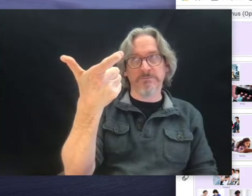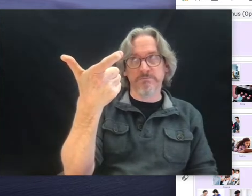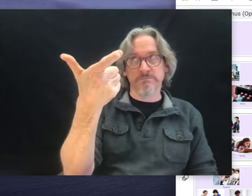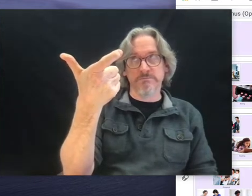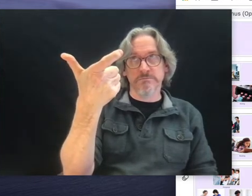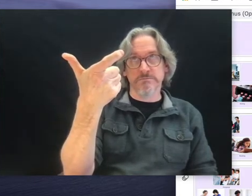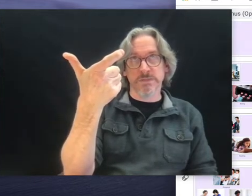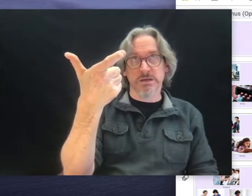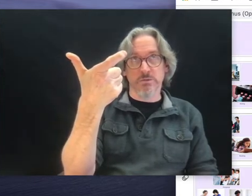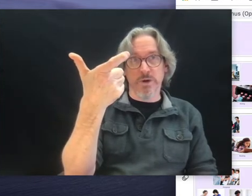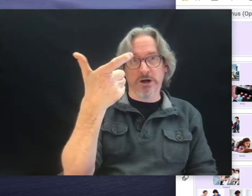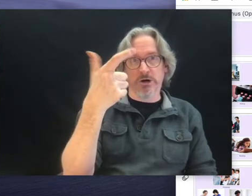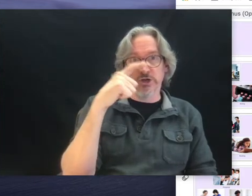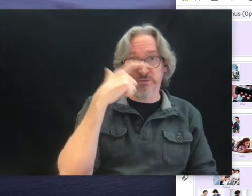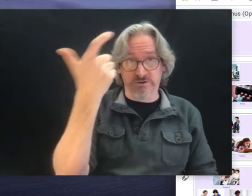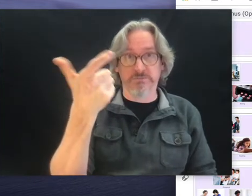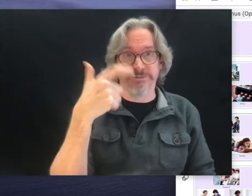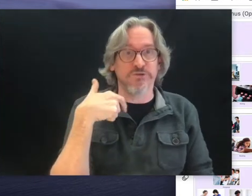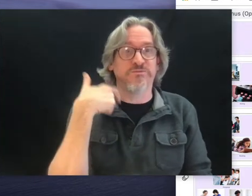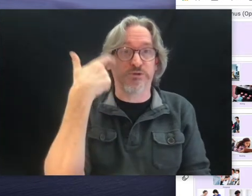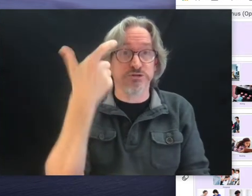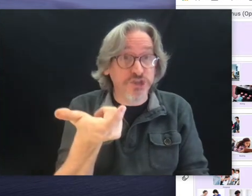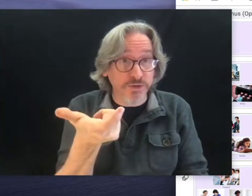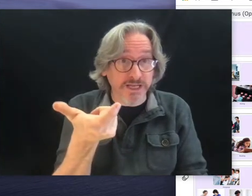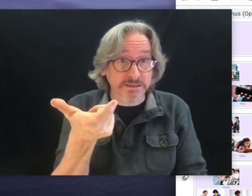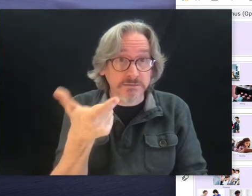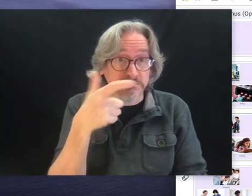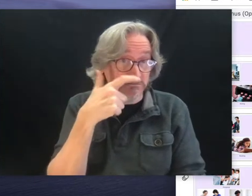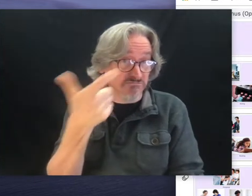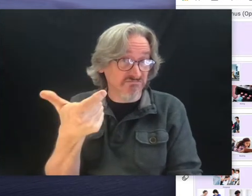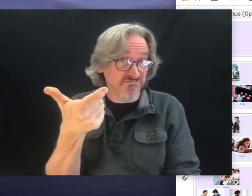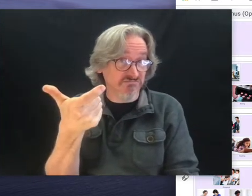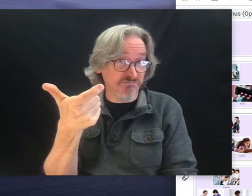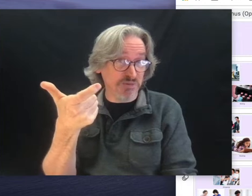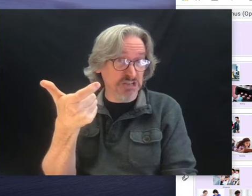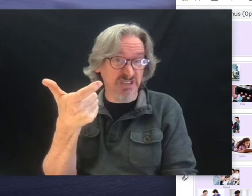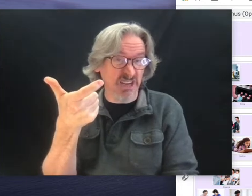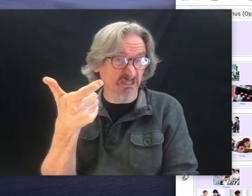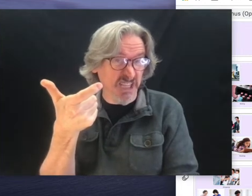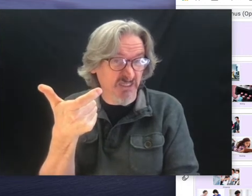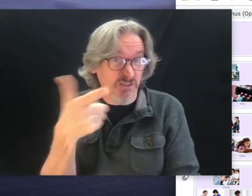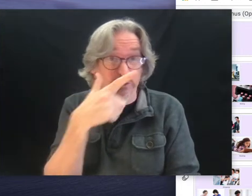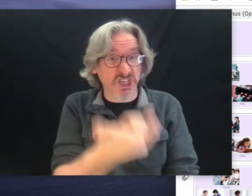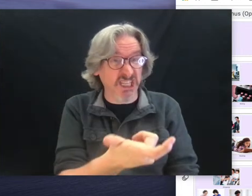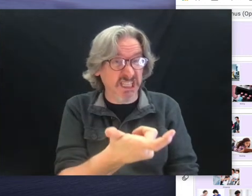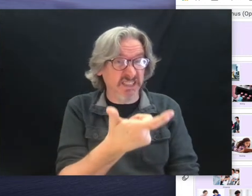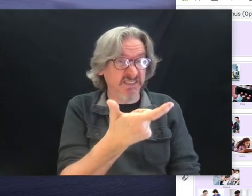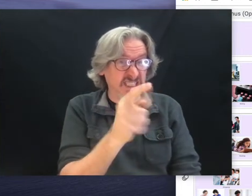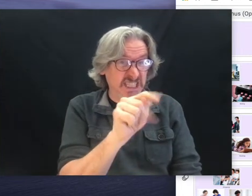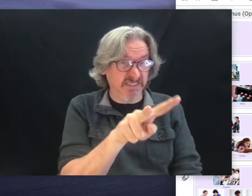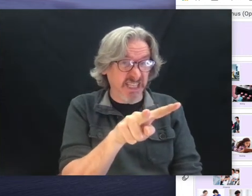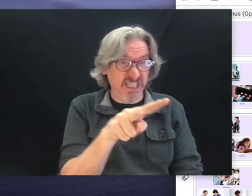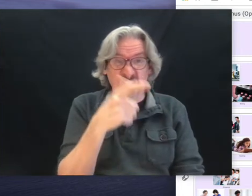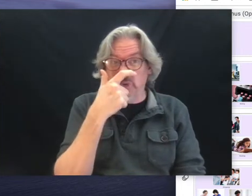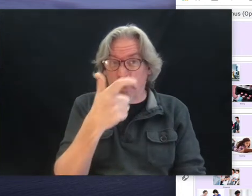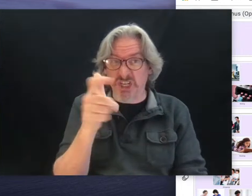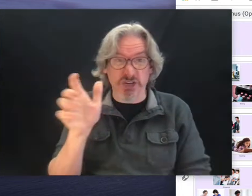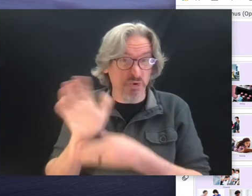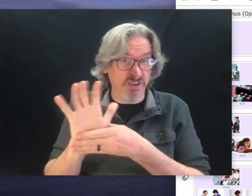something where you've pursued it, but you're still not really involved. Watching